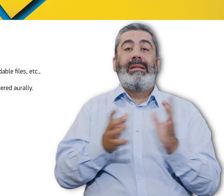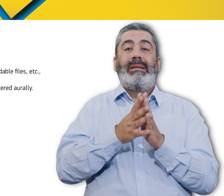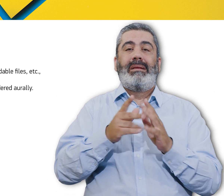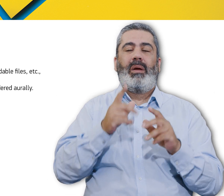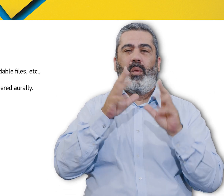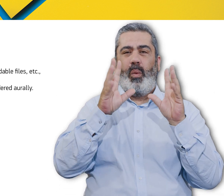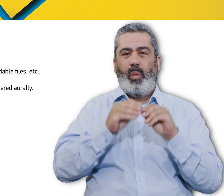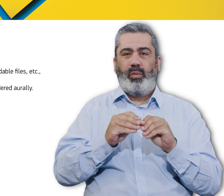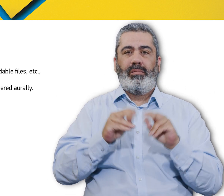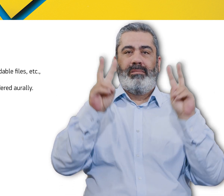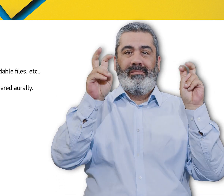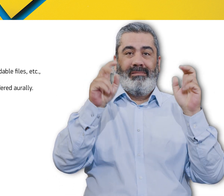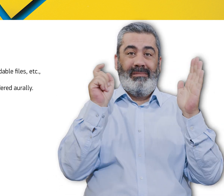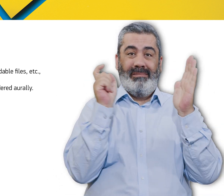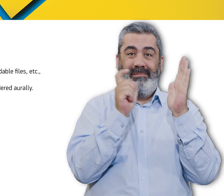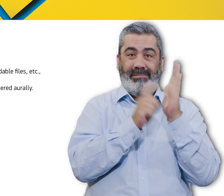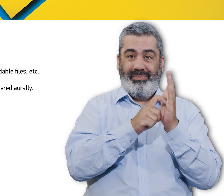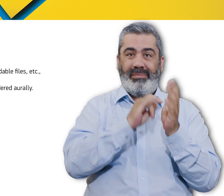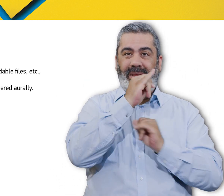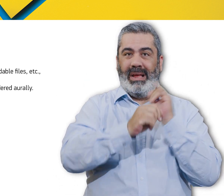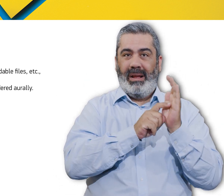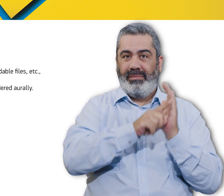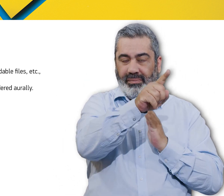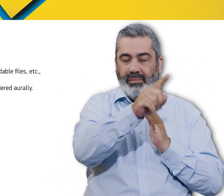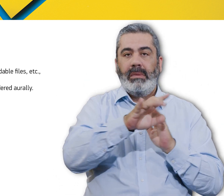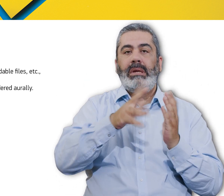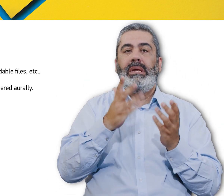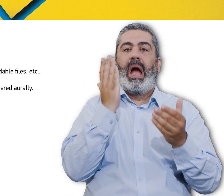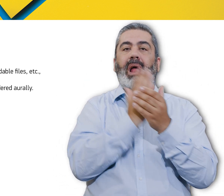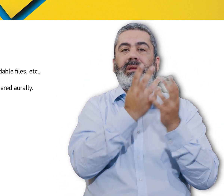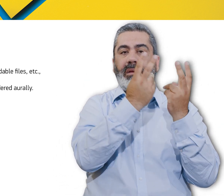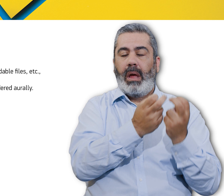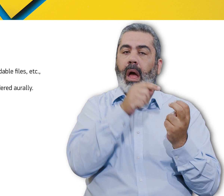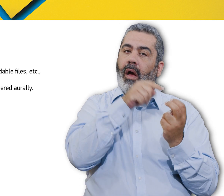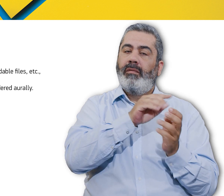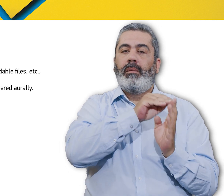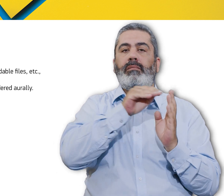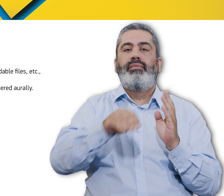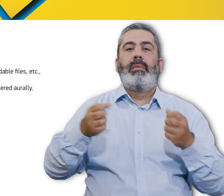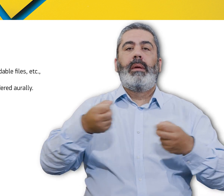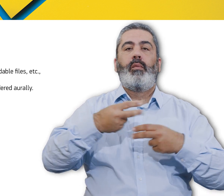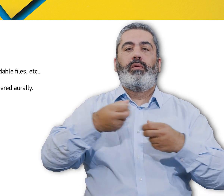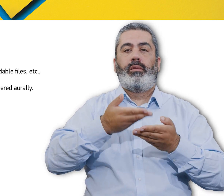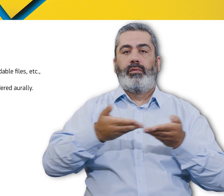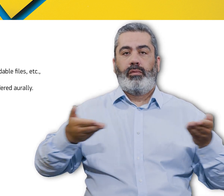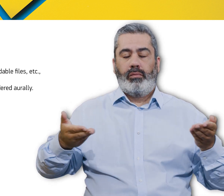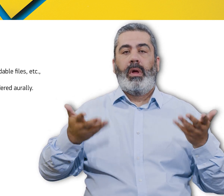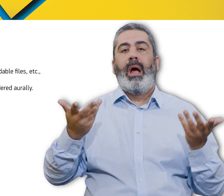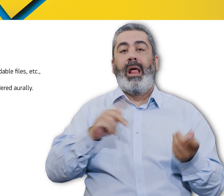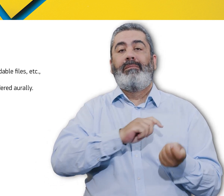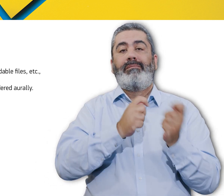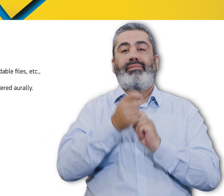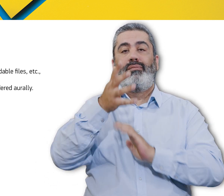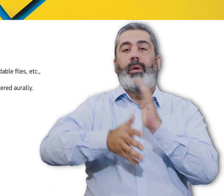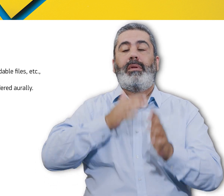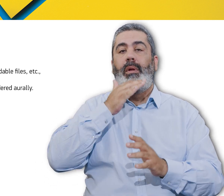addresses, such as links to web pages, downloadable files, etc., are included in the subtitles, but for practical